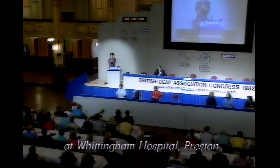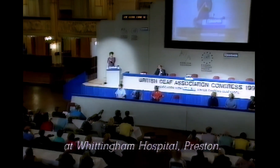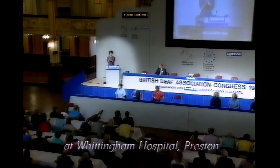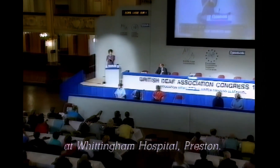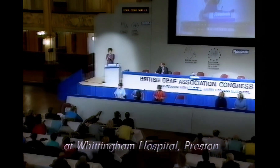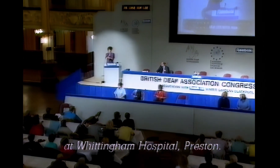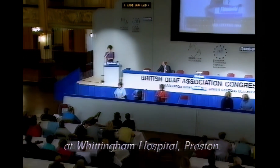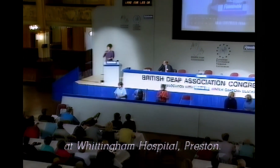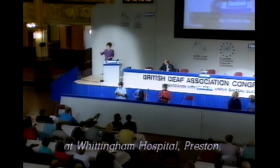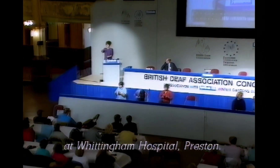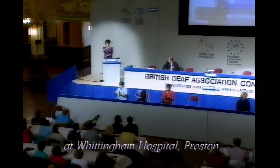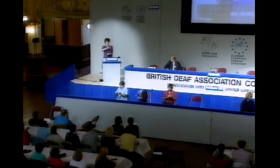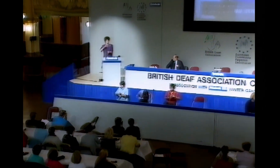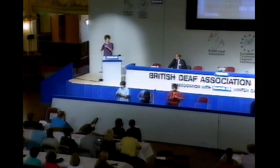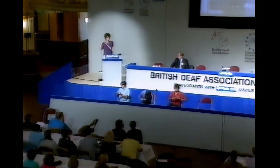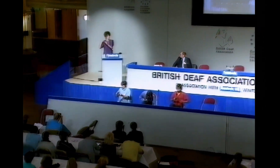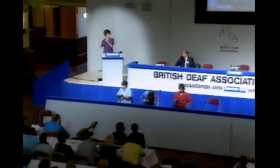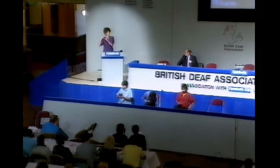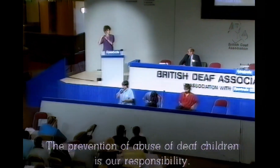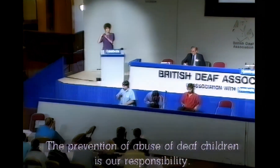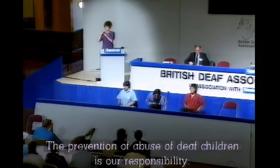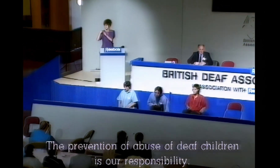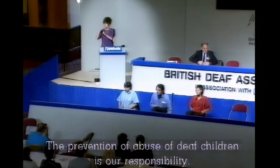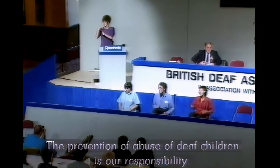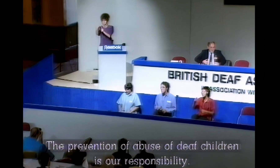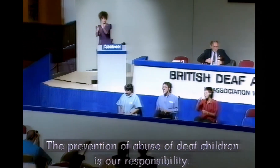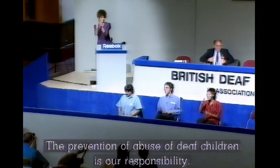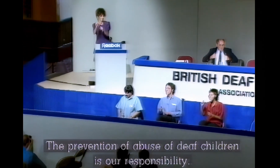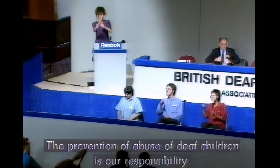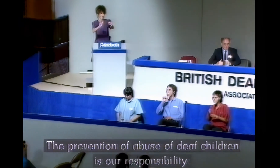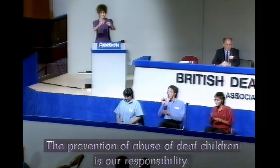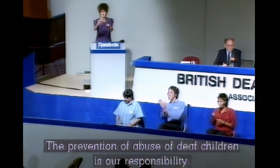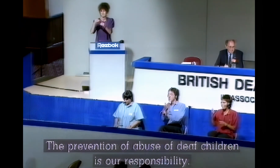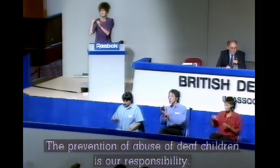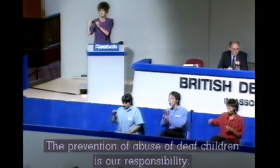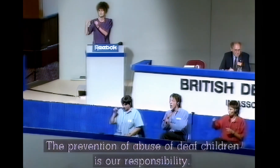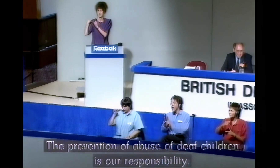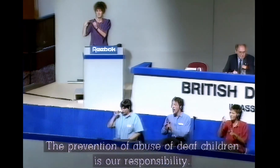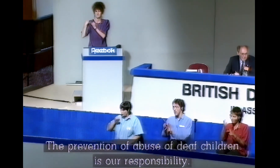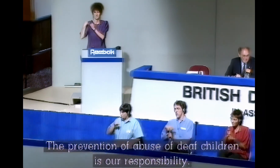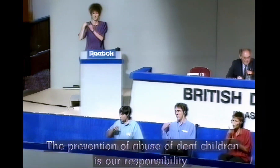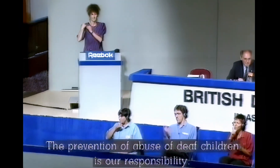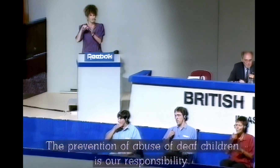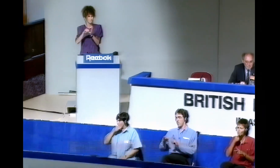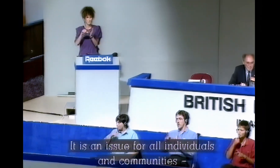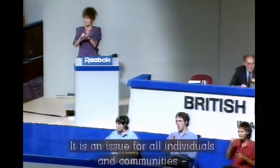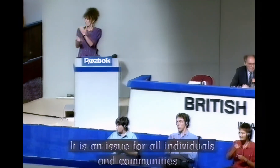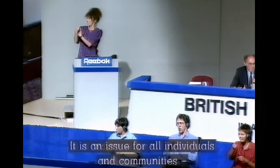Preston. The prevention of the abuse of deaf children is our responsibility. It is an issue for